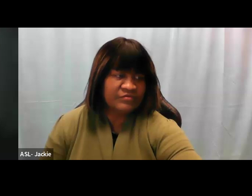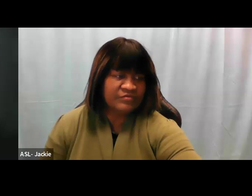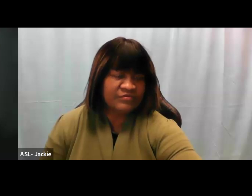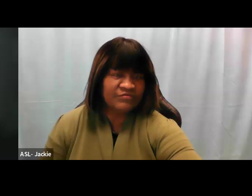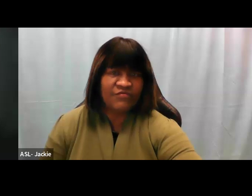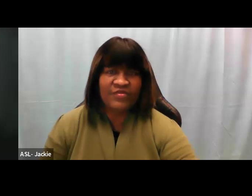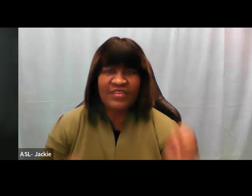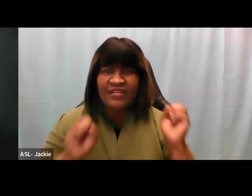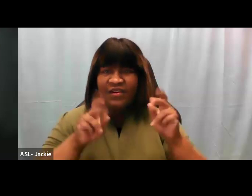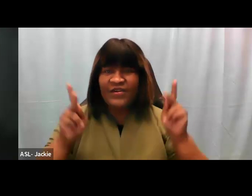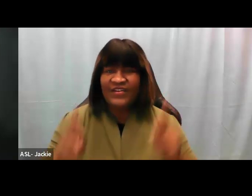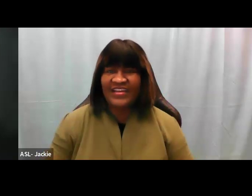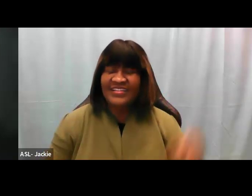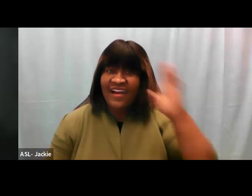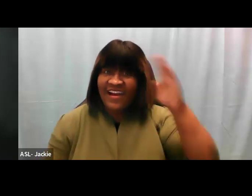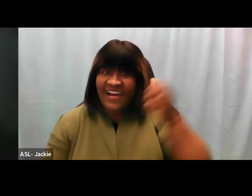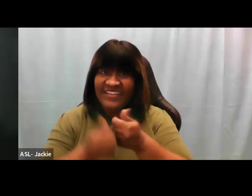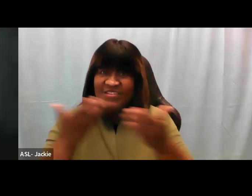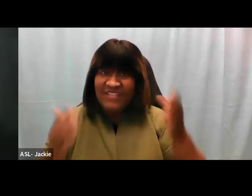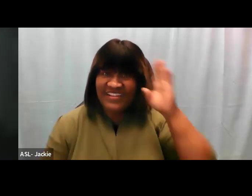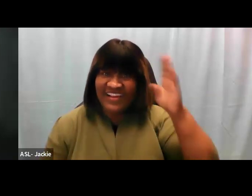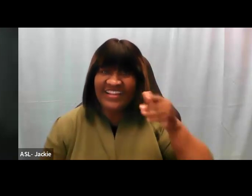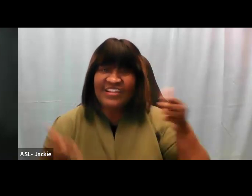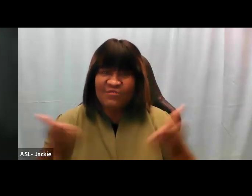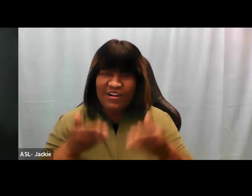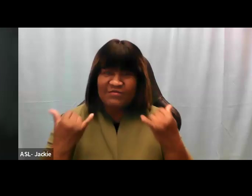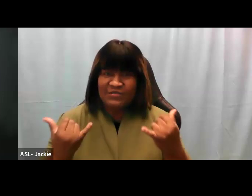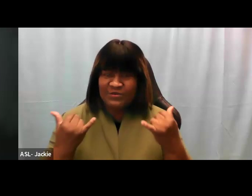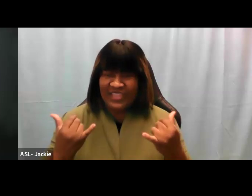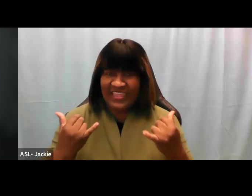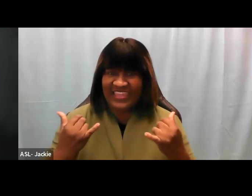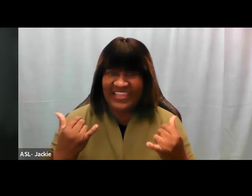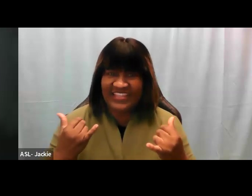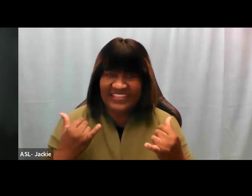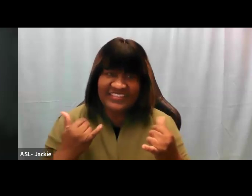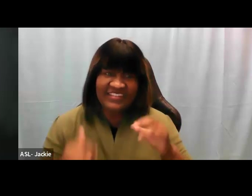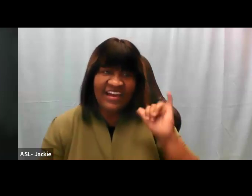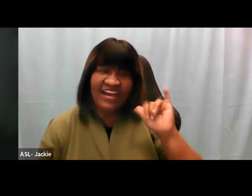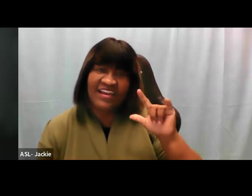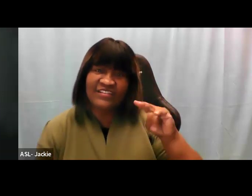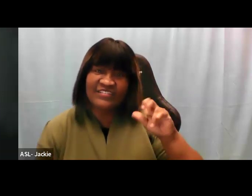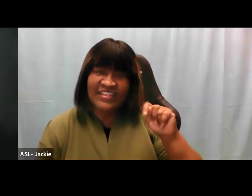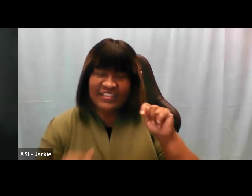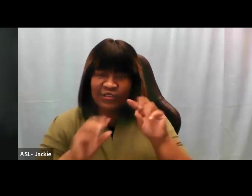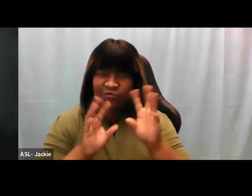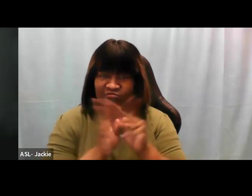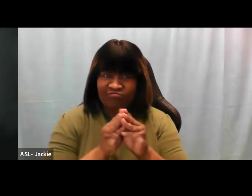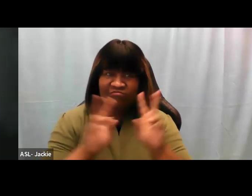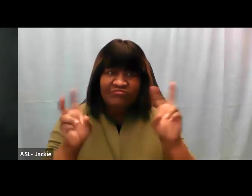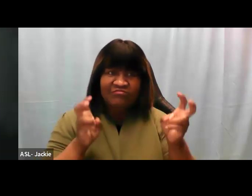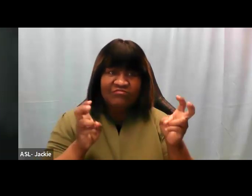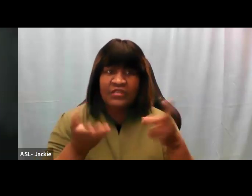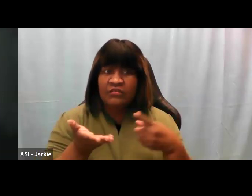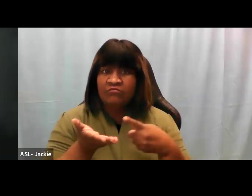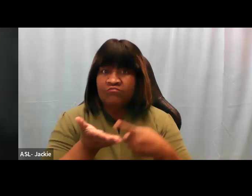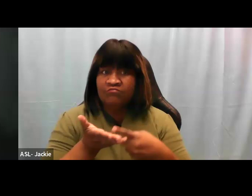All right. Well, hi everyone. Welcome to today's ILNet webinar titled Addressing